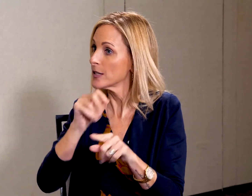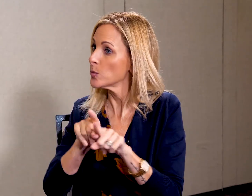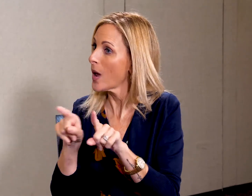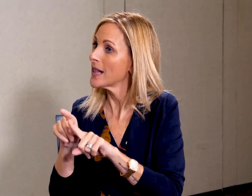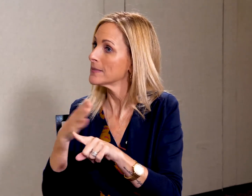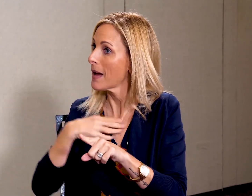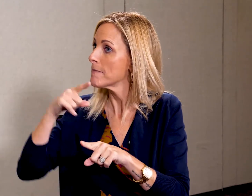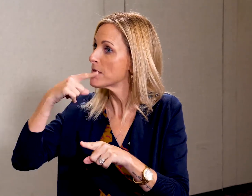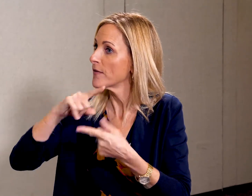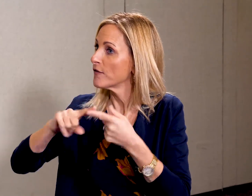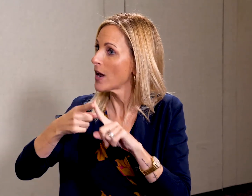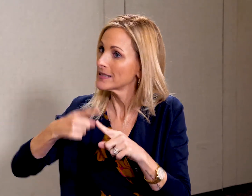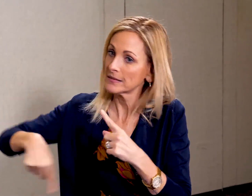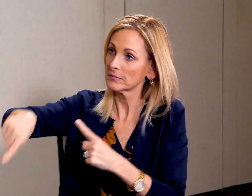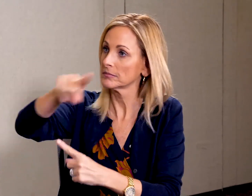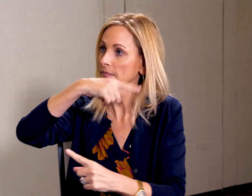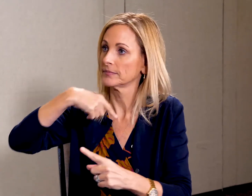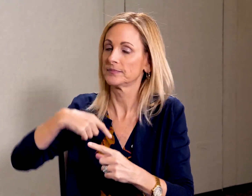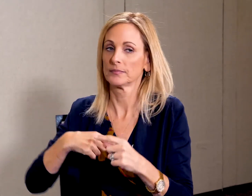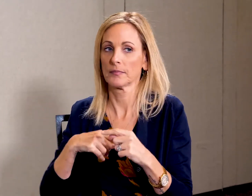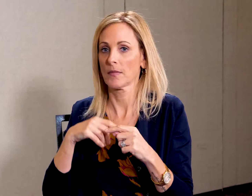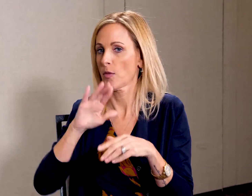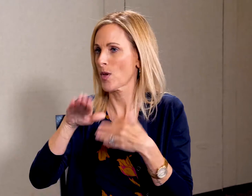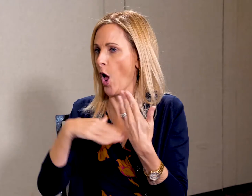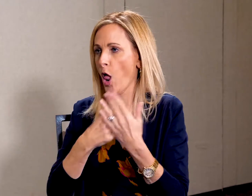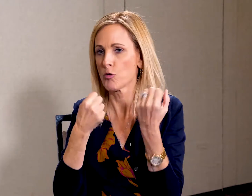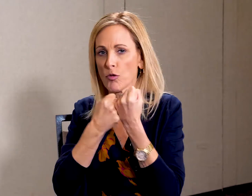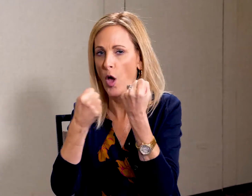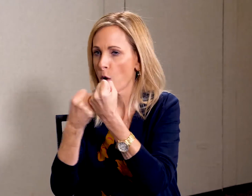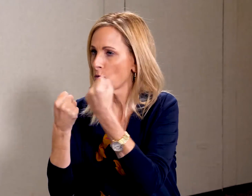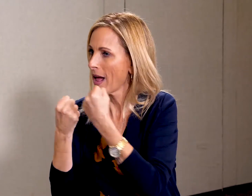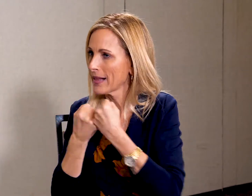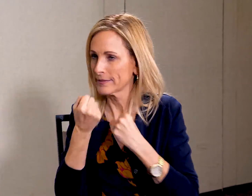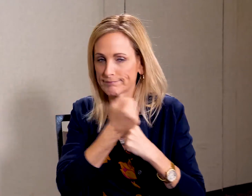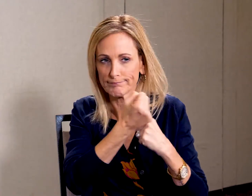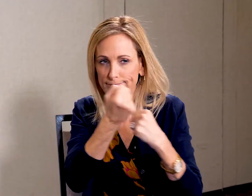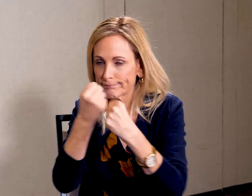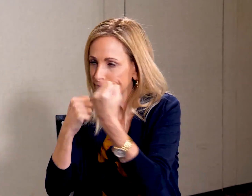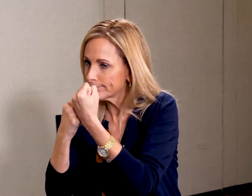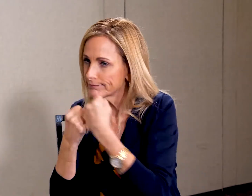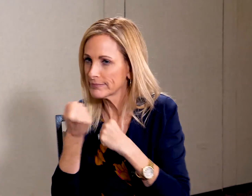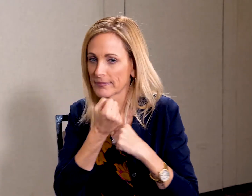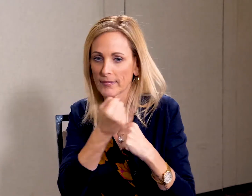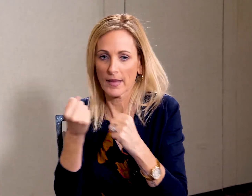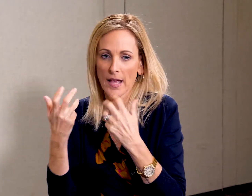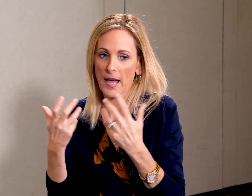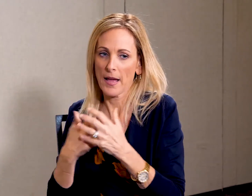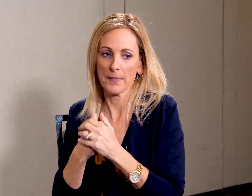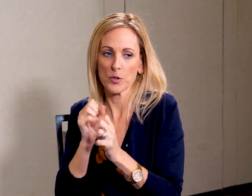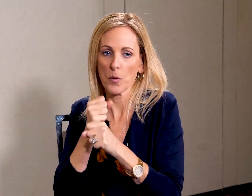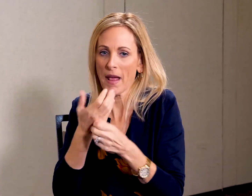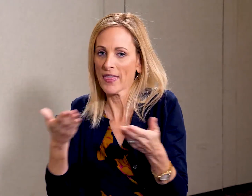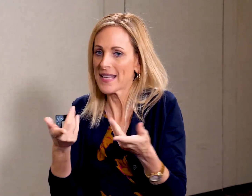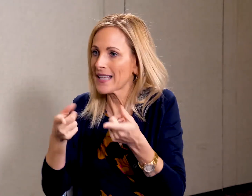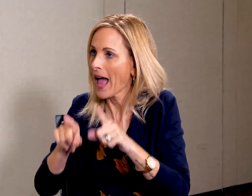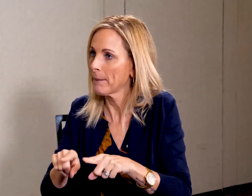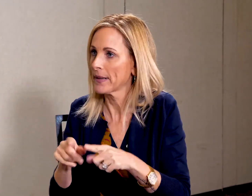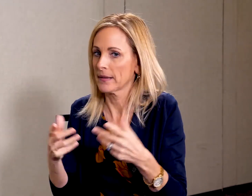deaf community, as well as my peers in the hearing community, in the acting community. All of us have to support each other and lift each other up to make